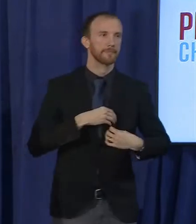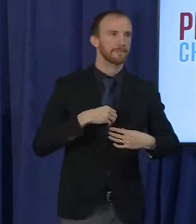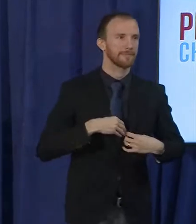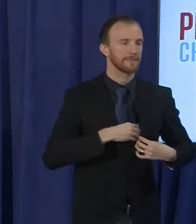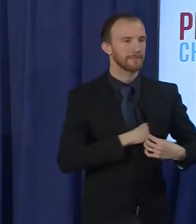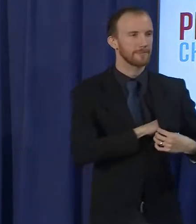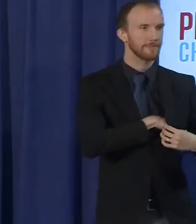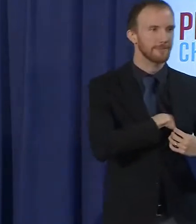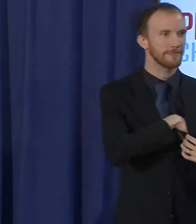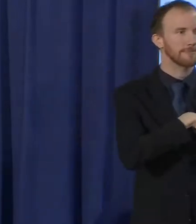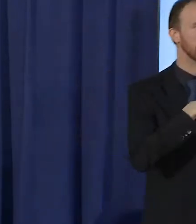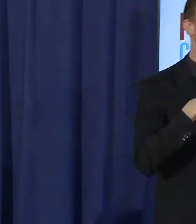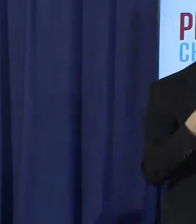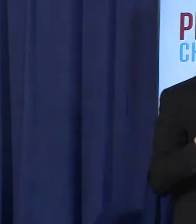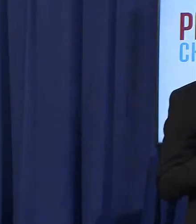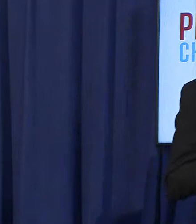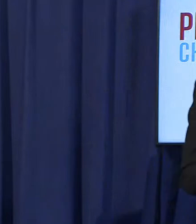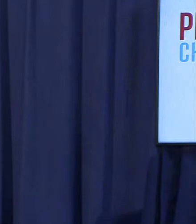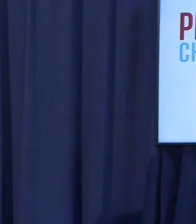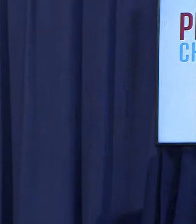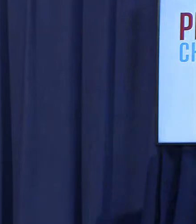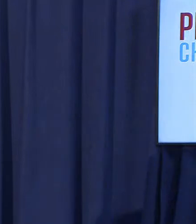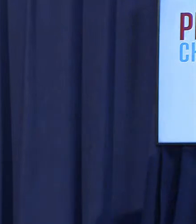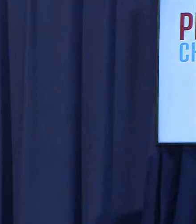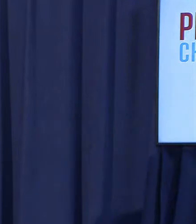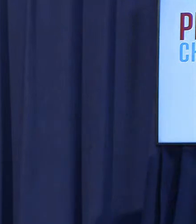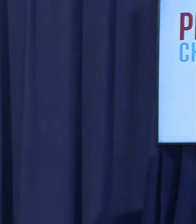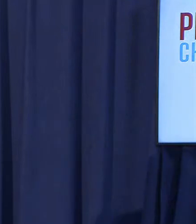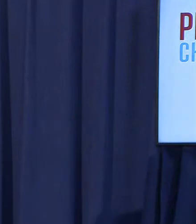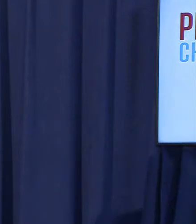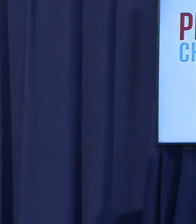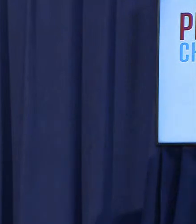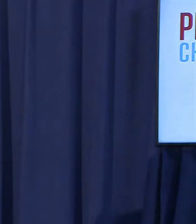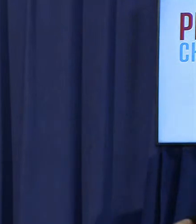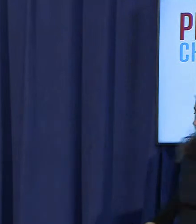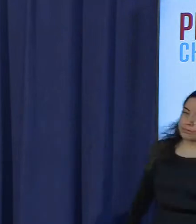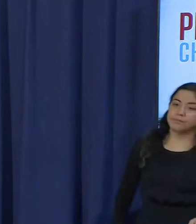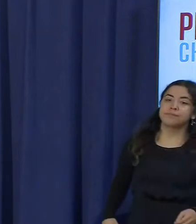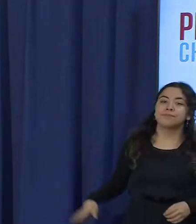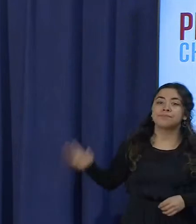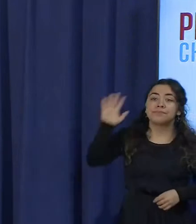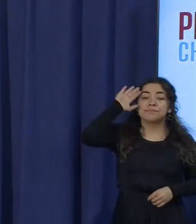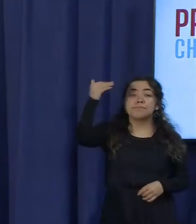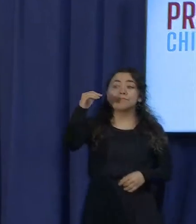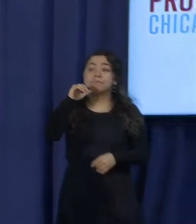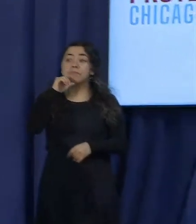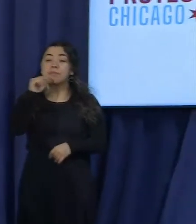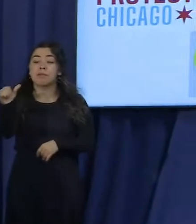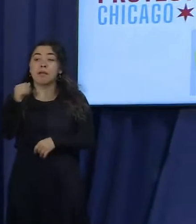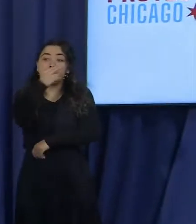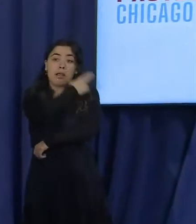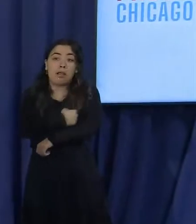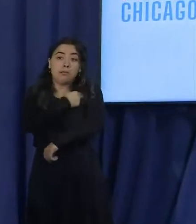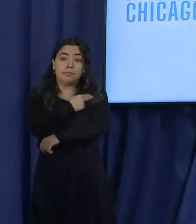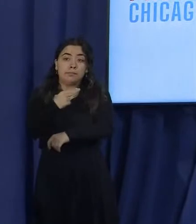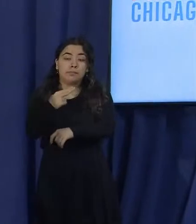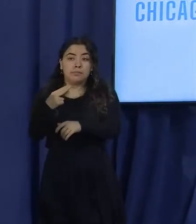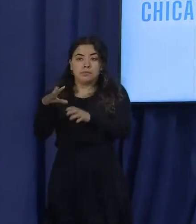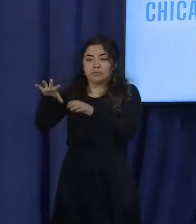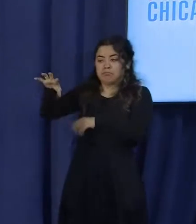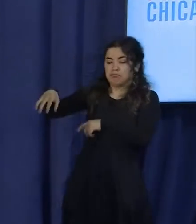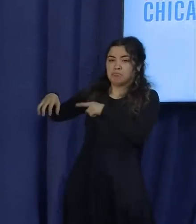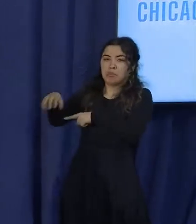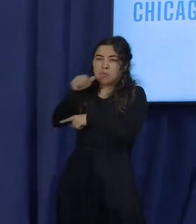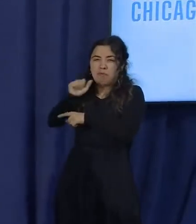Derek Hengel. It seems that not a hospital-attached private practice, healthcare workers are having problems getting the